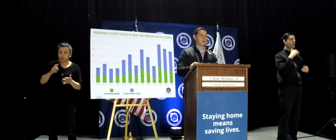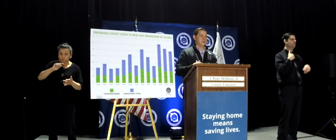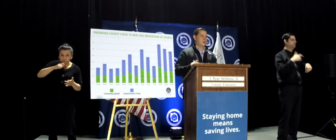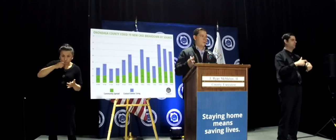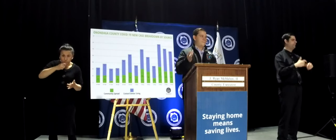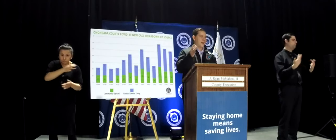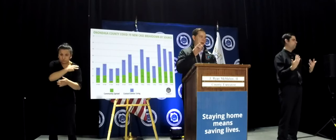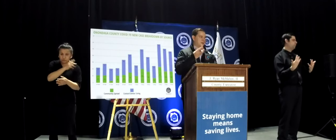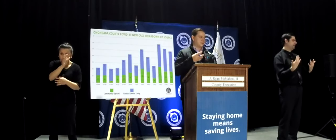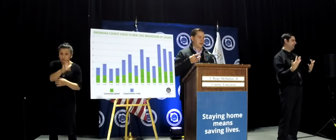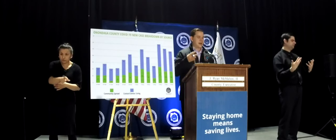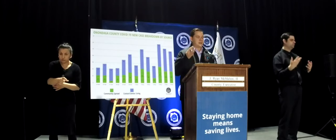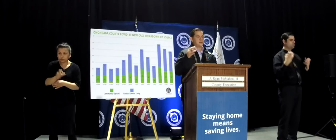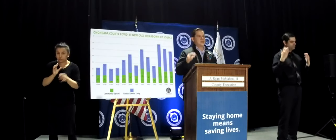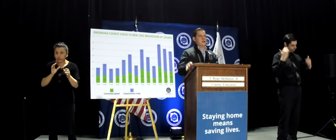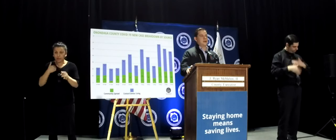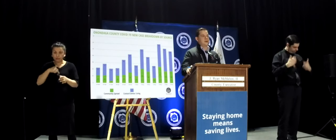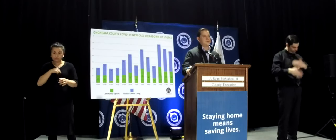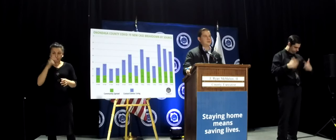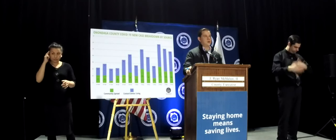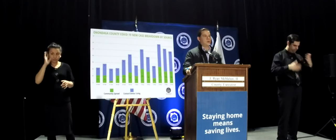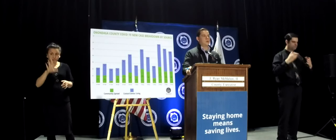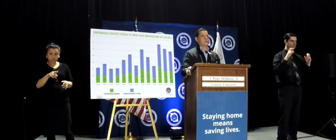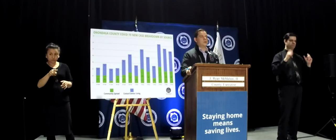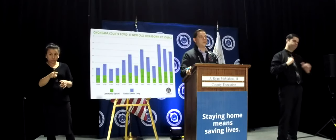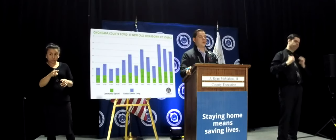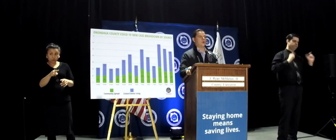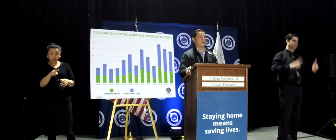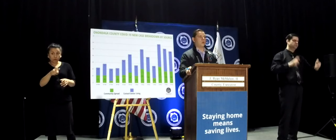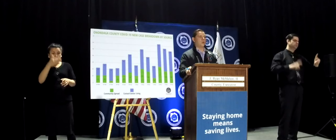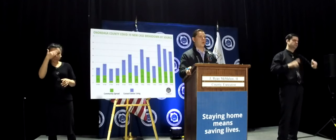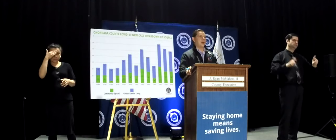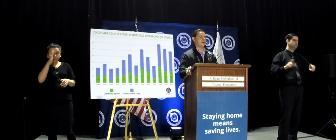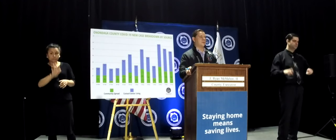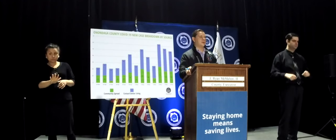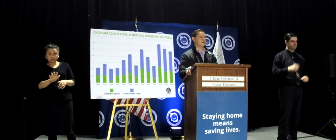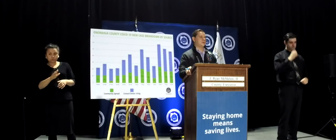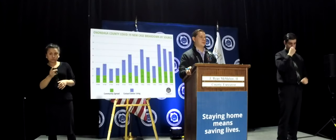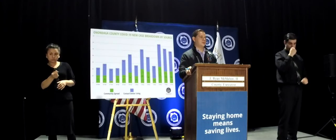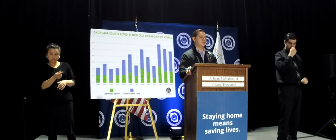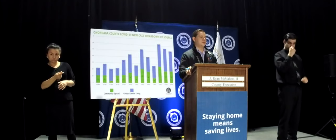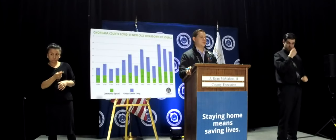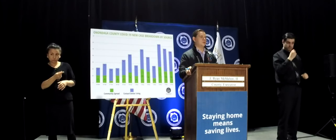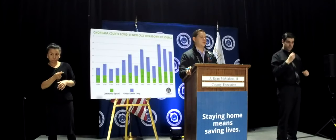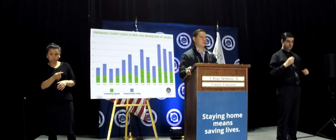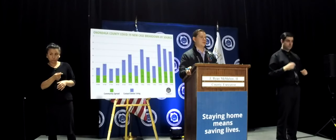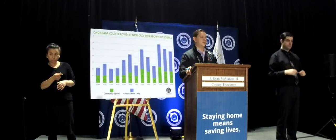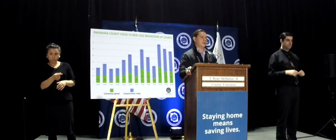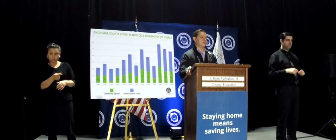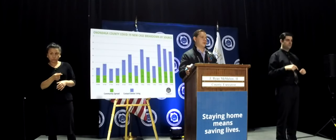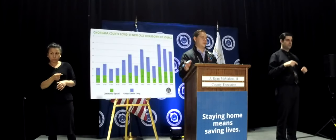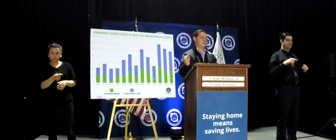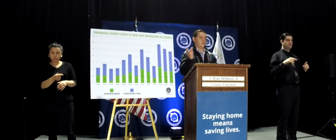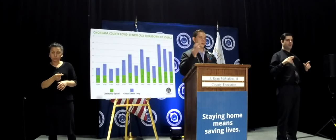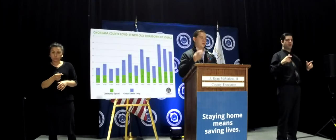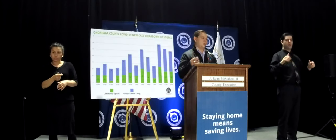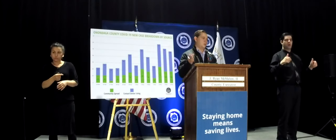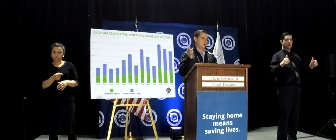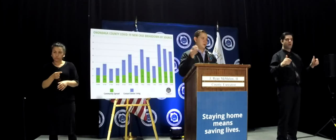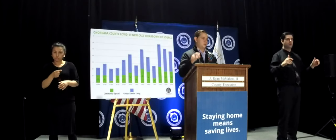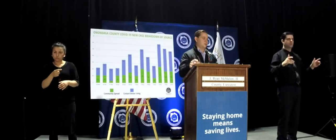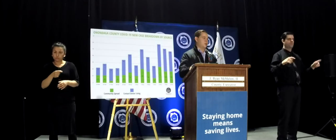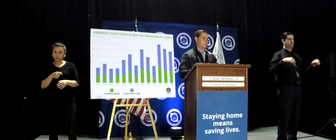then continue to go back at that. So the more and more randomness you do of the testing, and at some